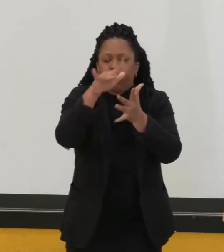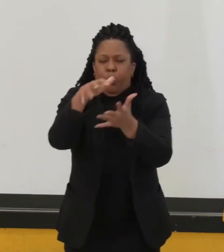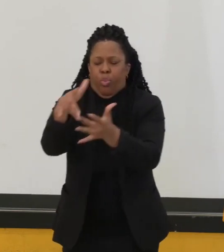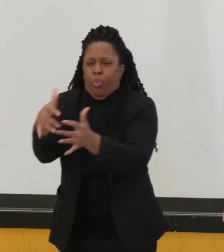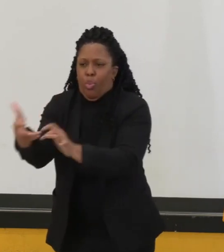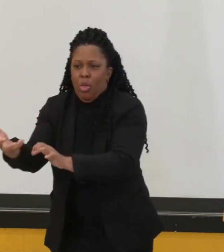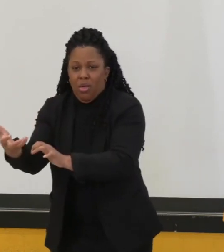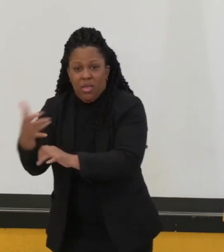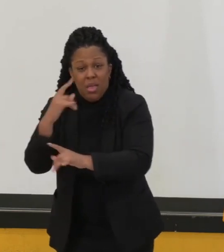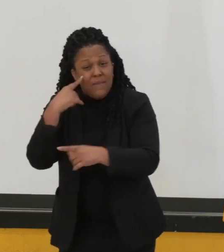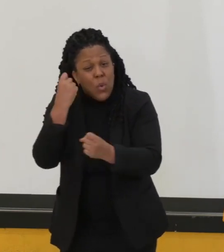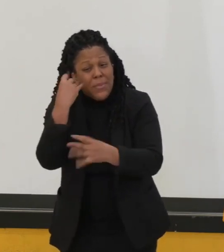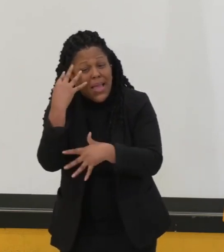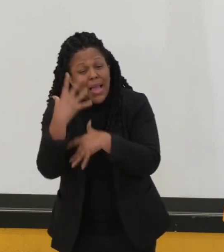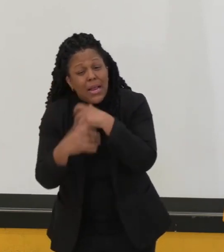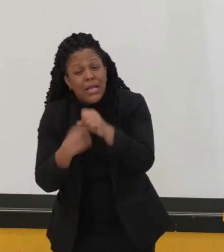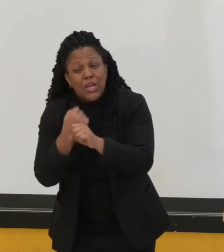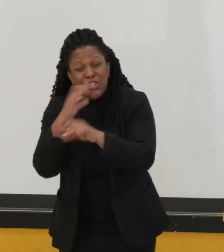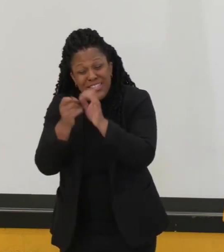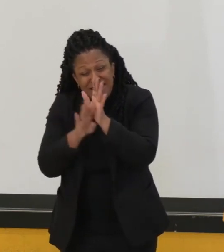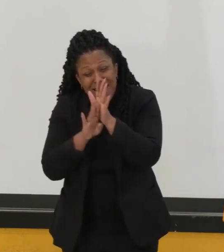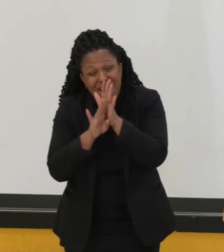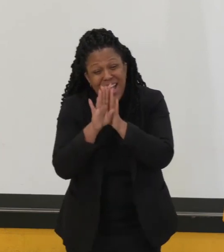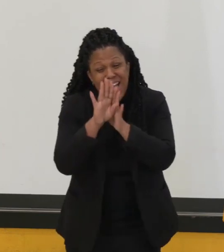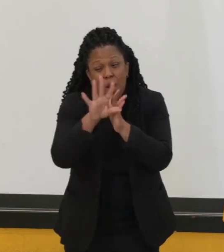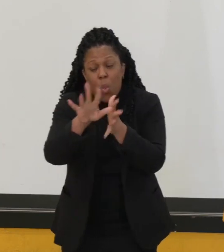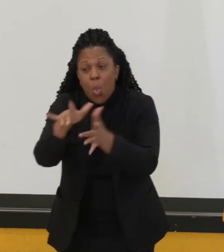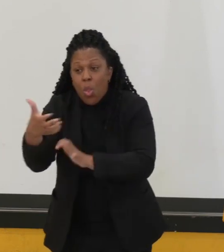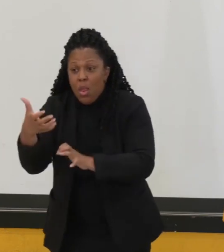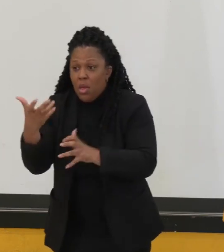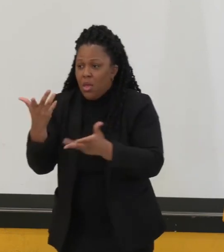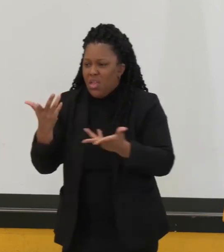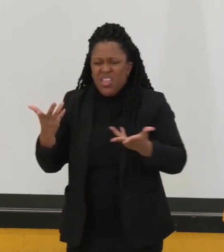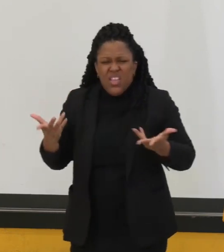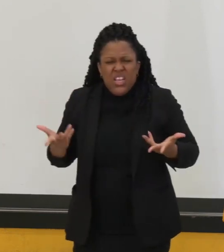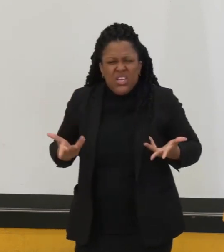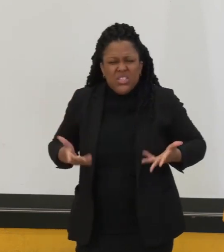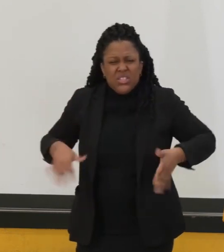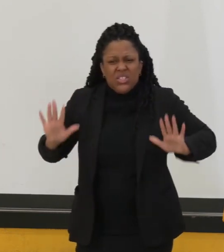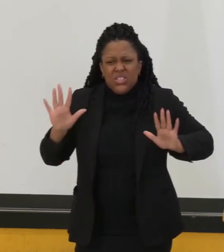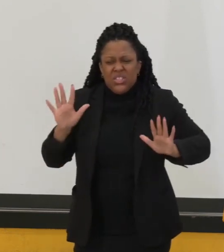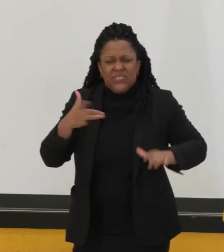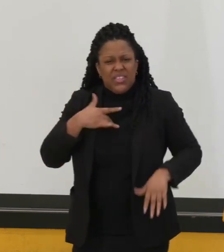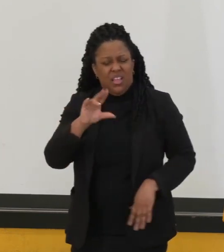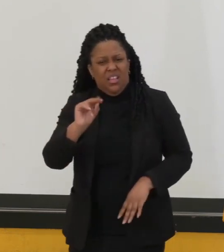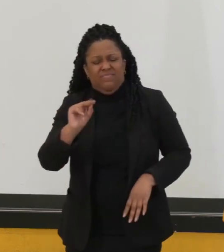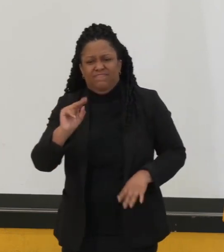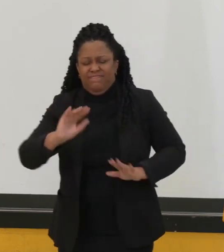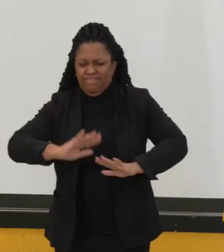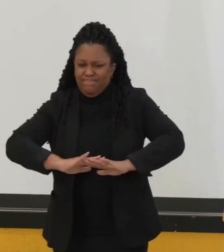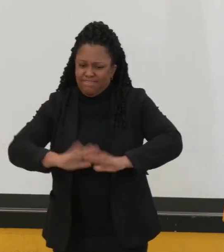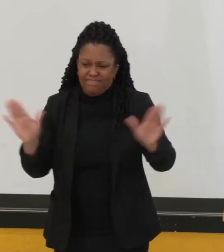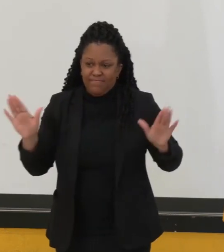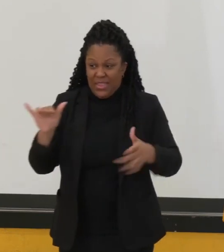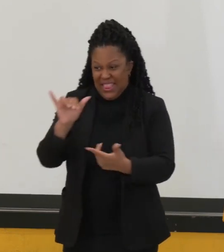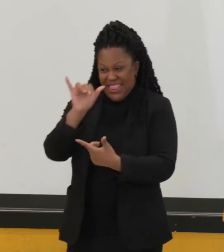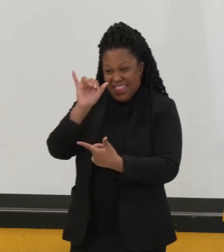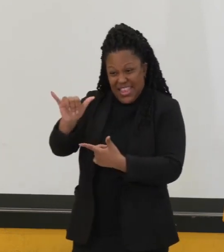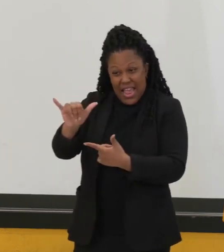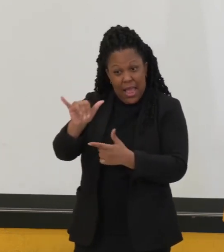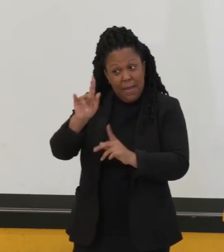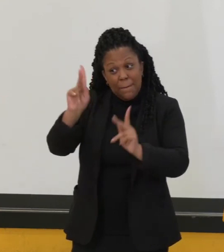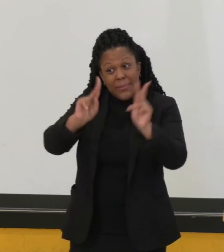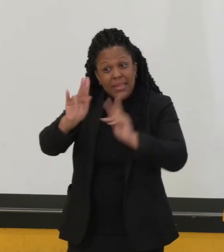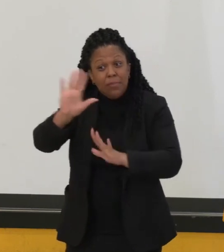decades, and the unraveling of the sacrifices that people have made for so long, that cannot, that will